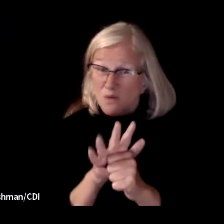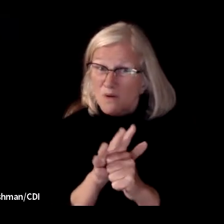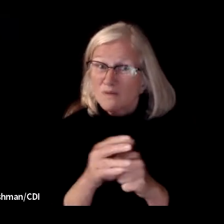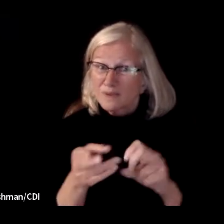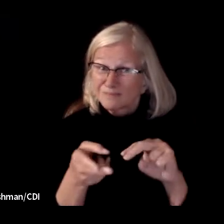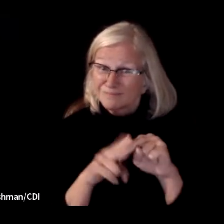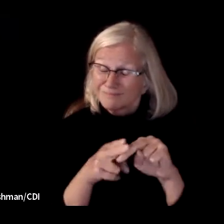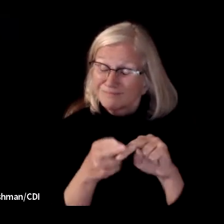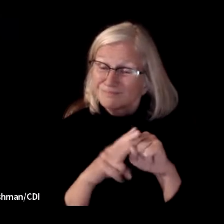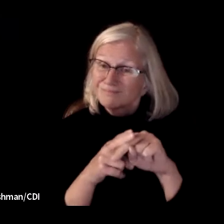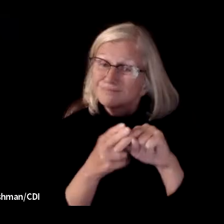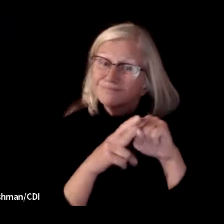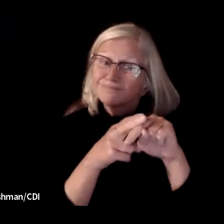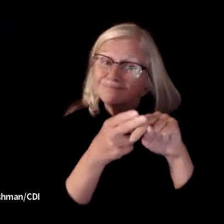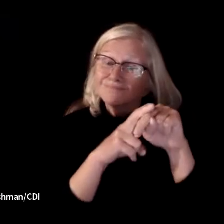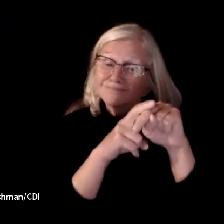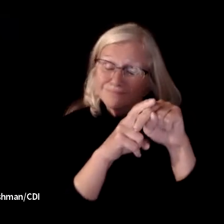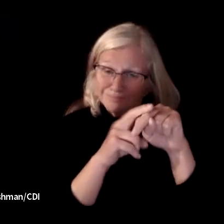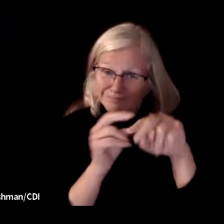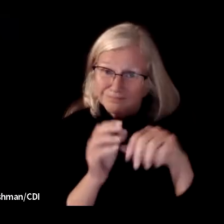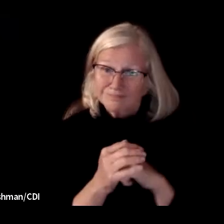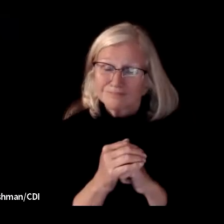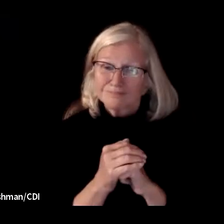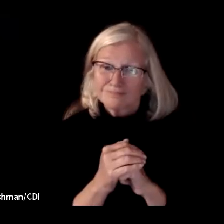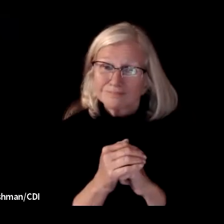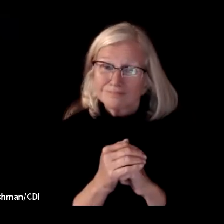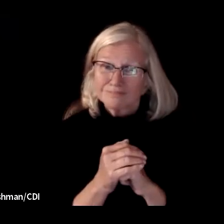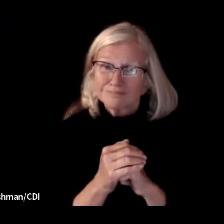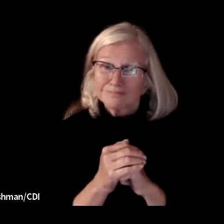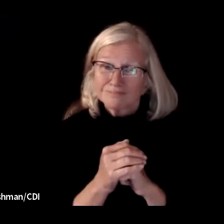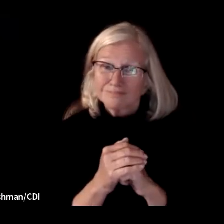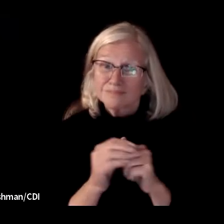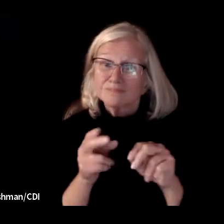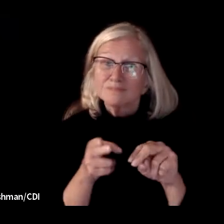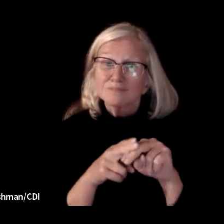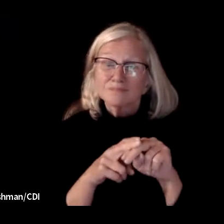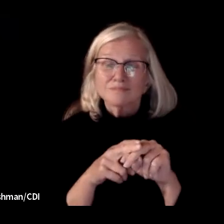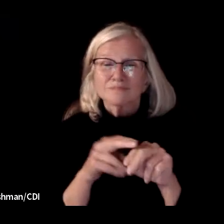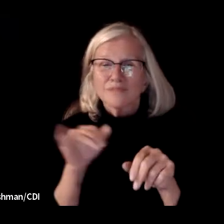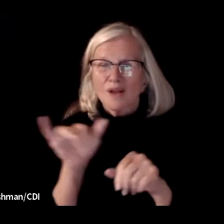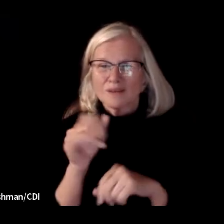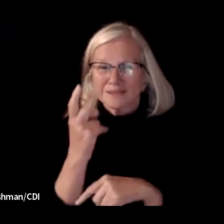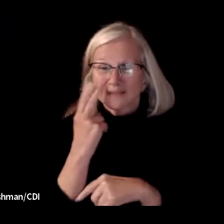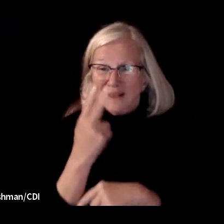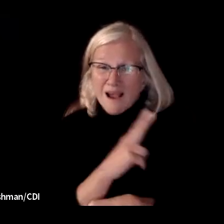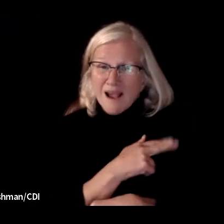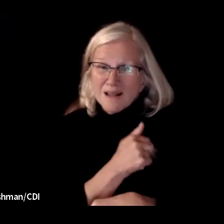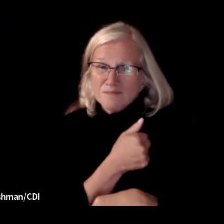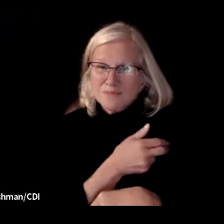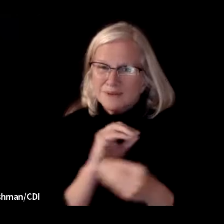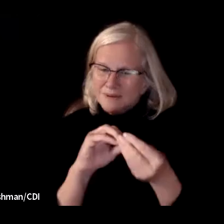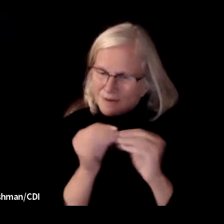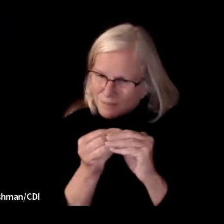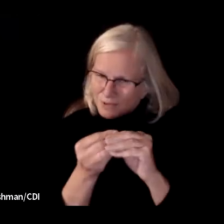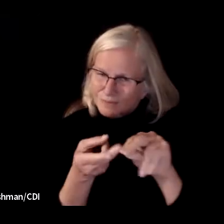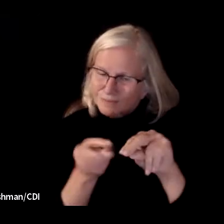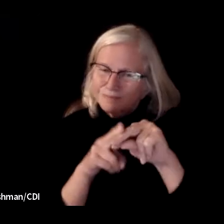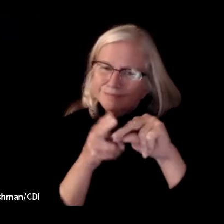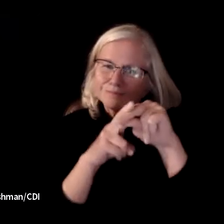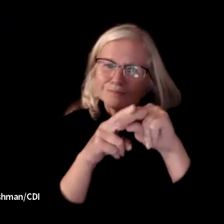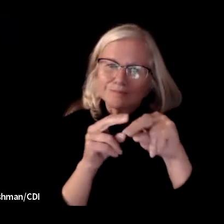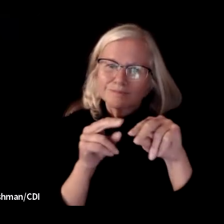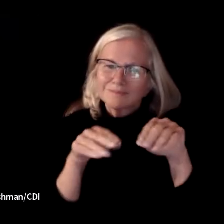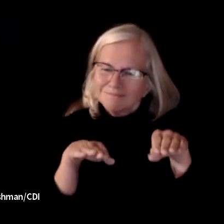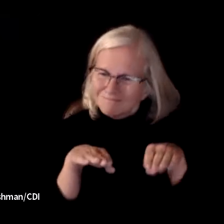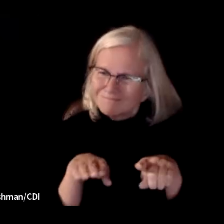now. And along with the case increases, we see increases in hospitalizations. As I mentioned earlier, there are almost